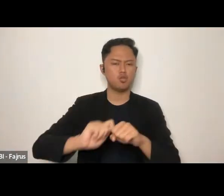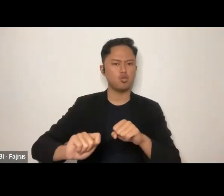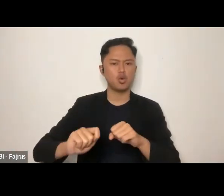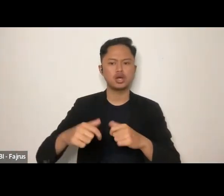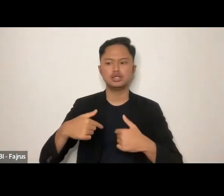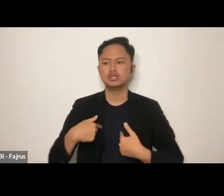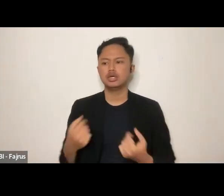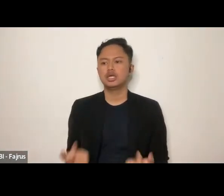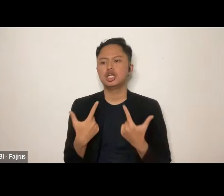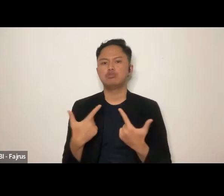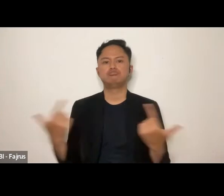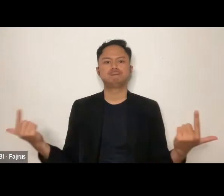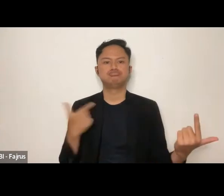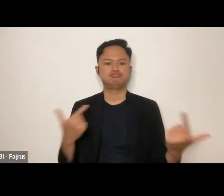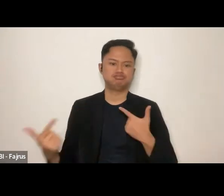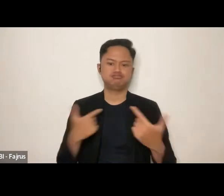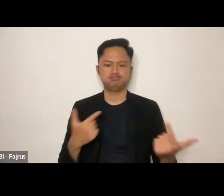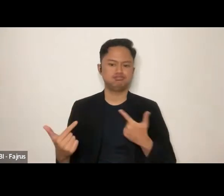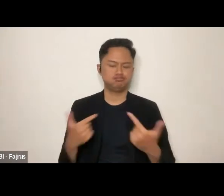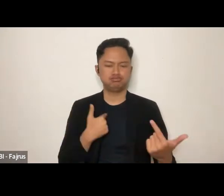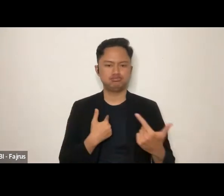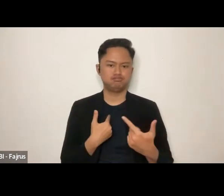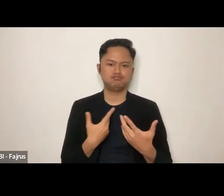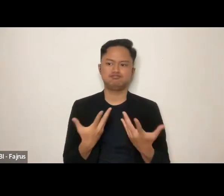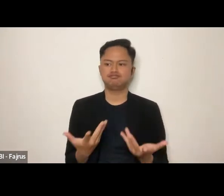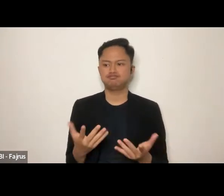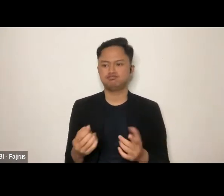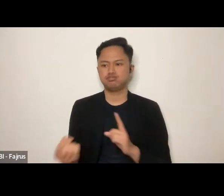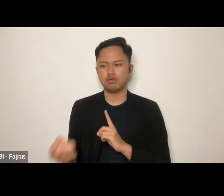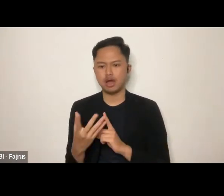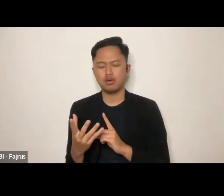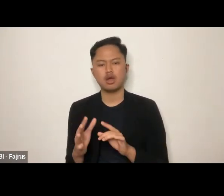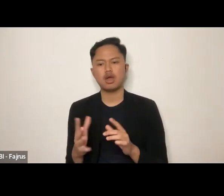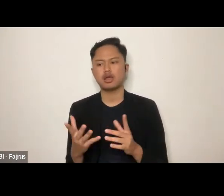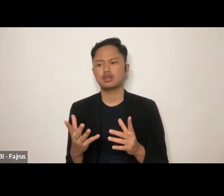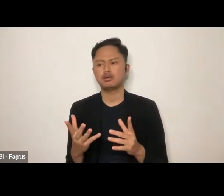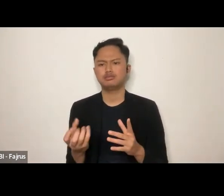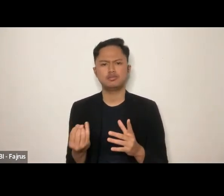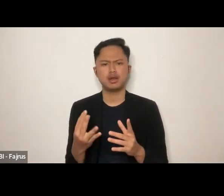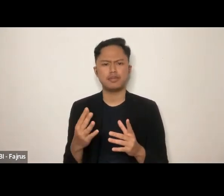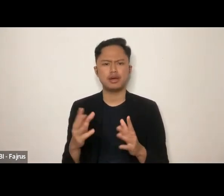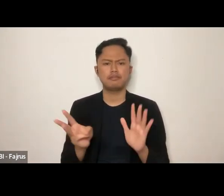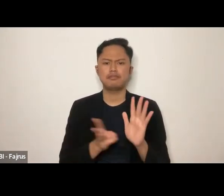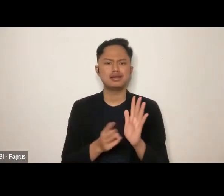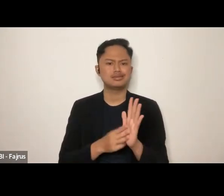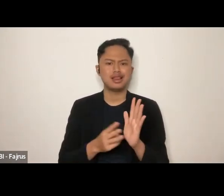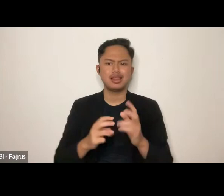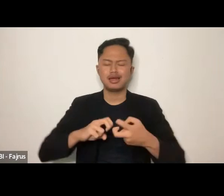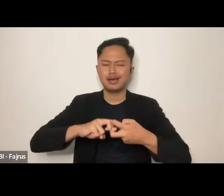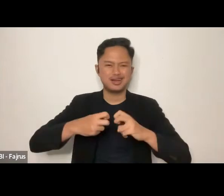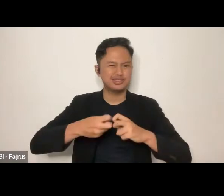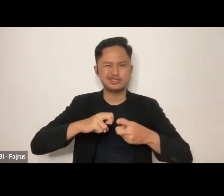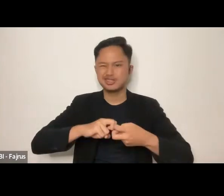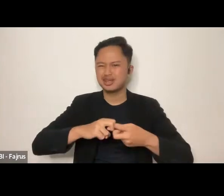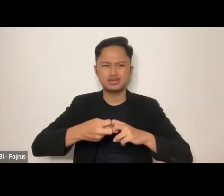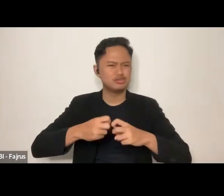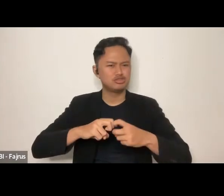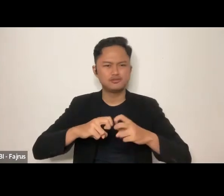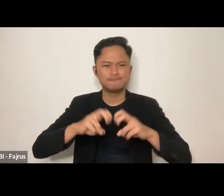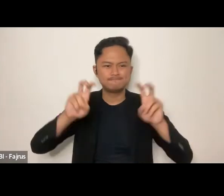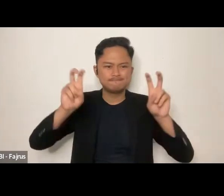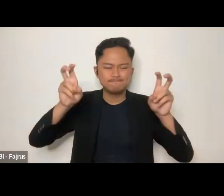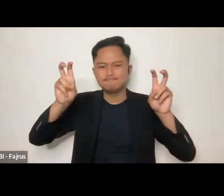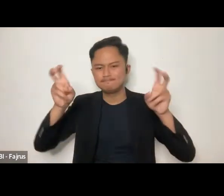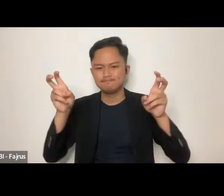life, deforestation, we have a land grabbing issue, we have so many things. And we have